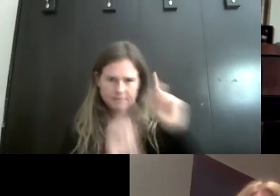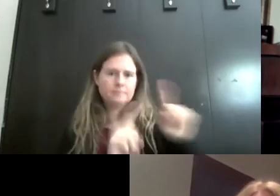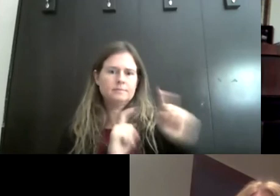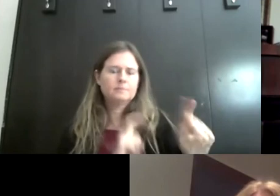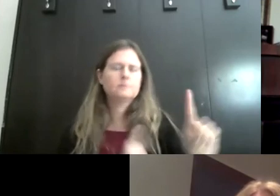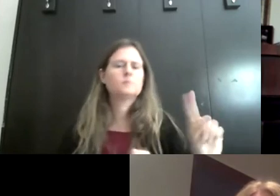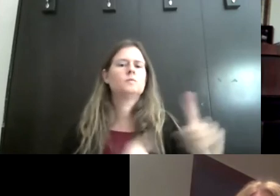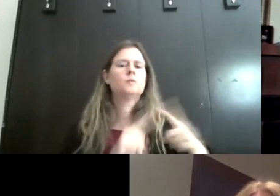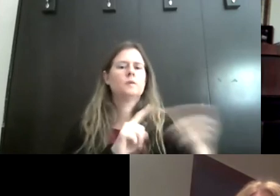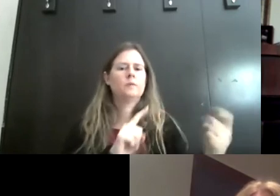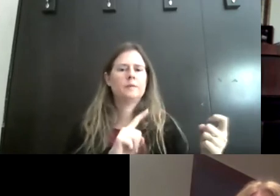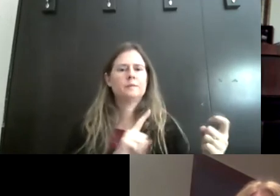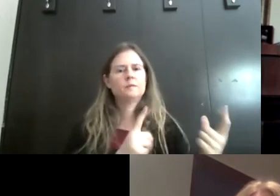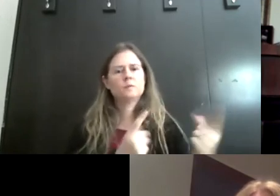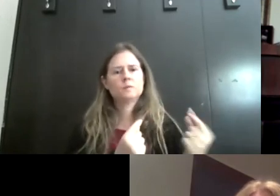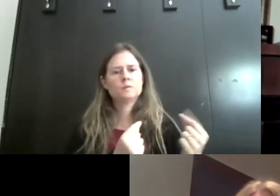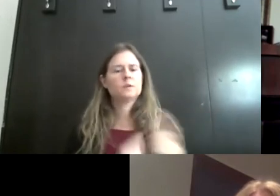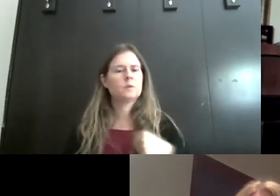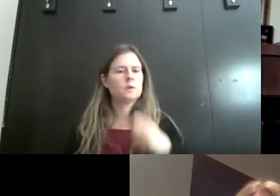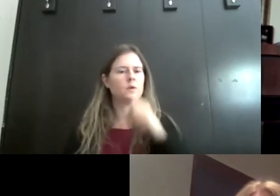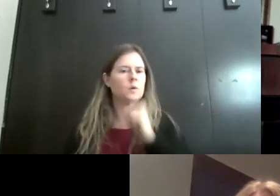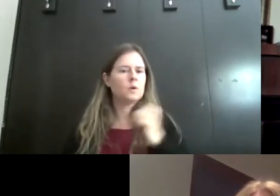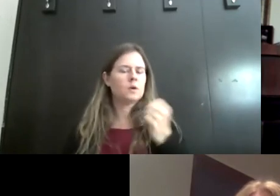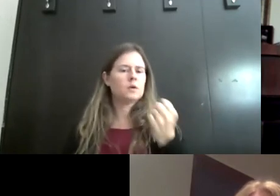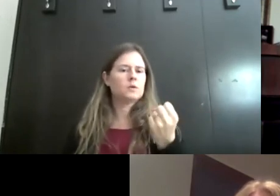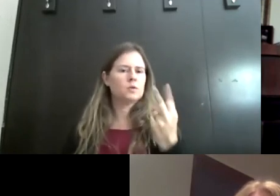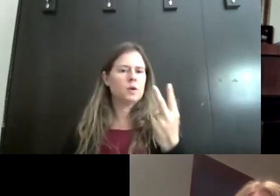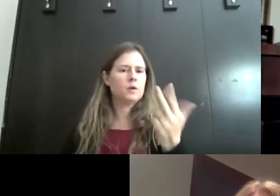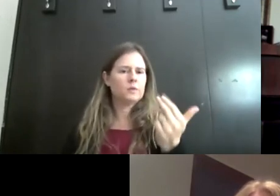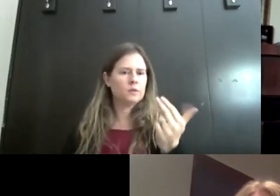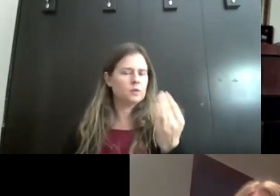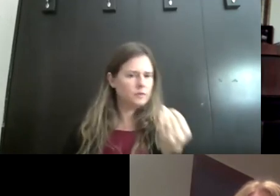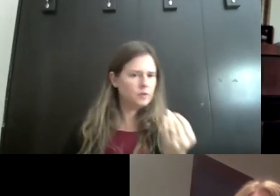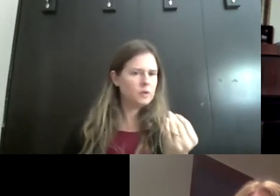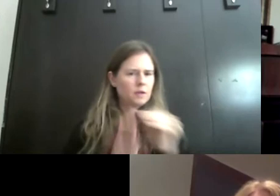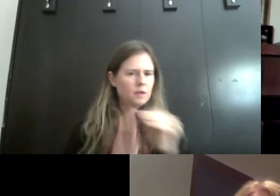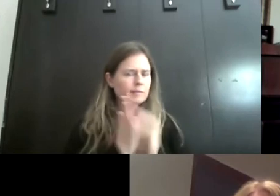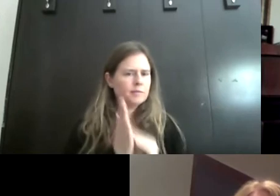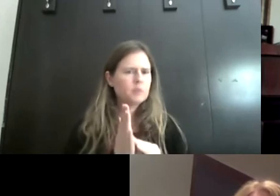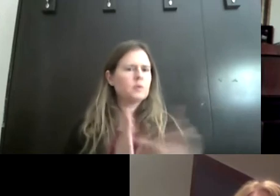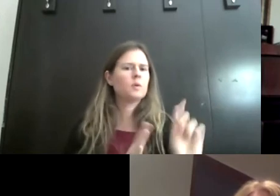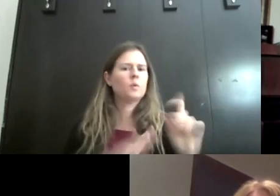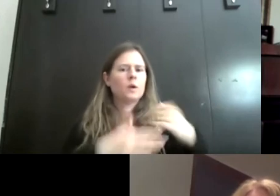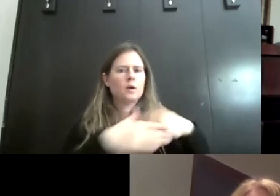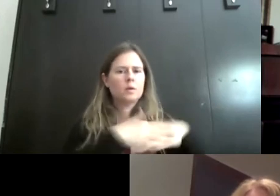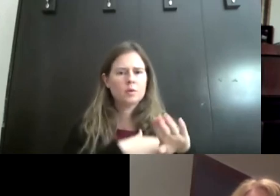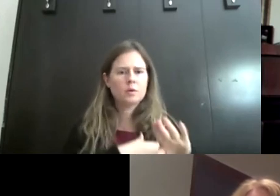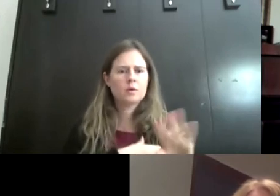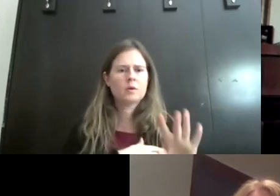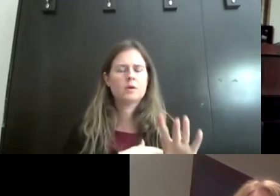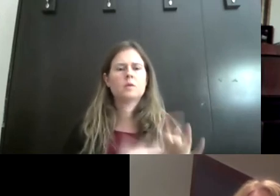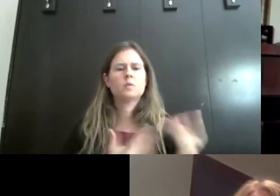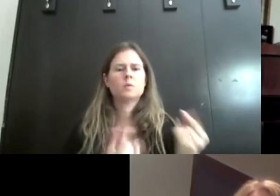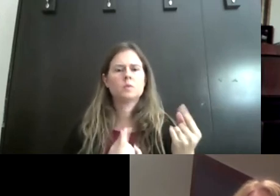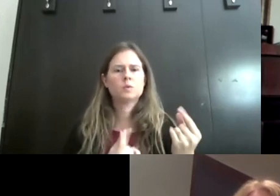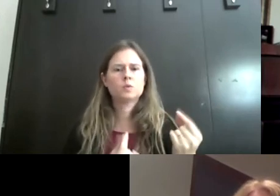And when you're 12, 13, 14 years old enough to remember, ask them where they were born, what jobs they've had. Ask them what